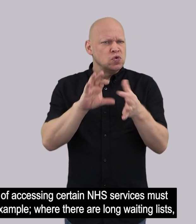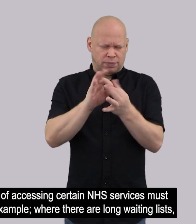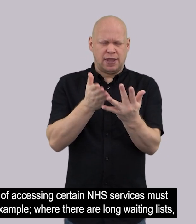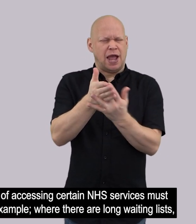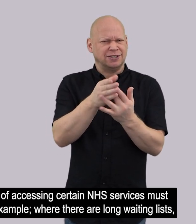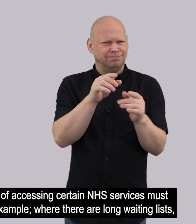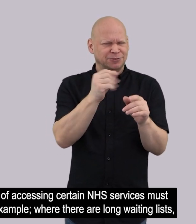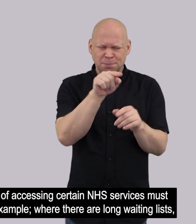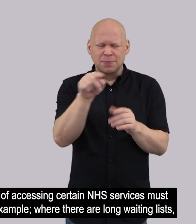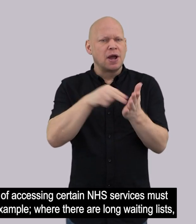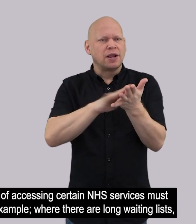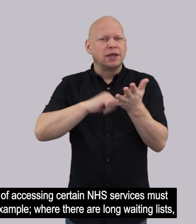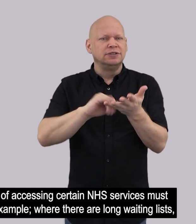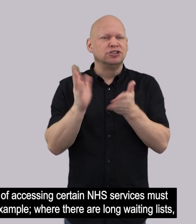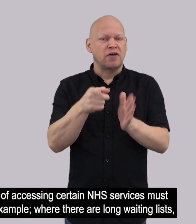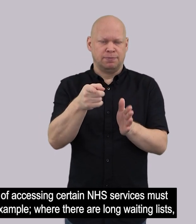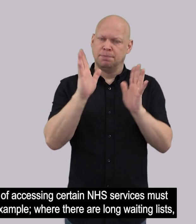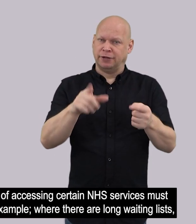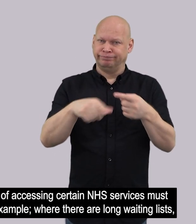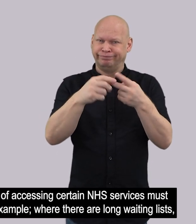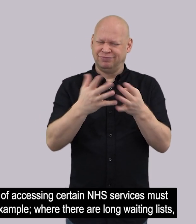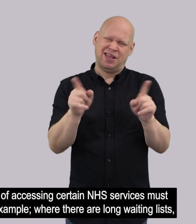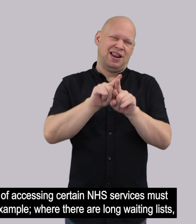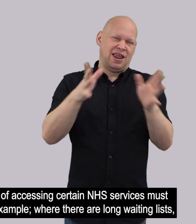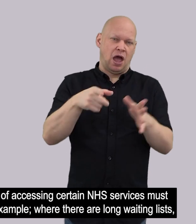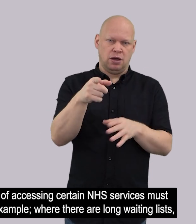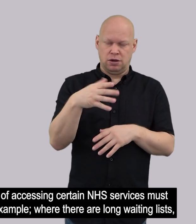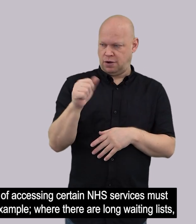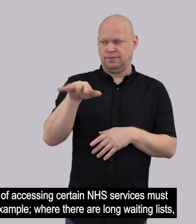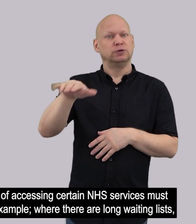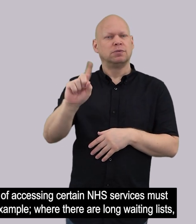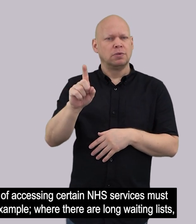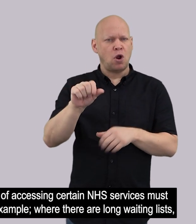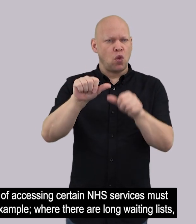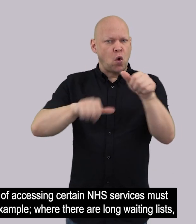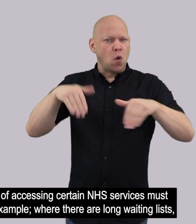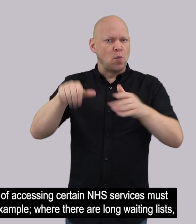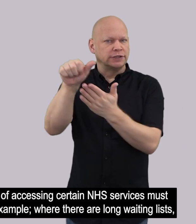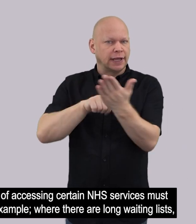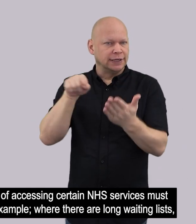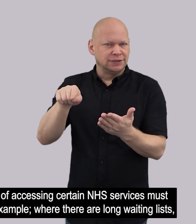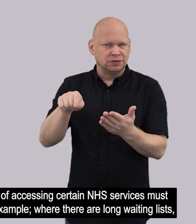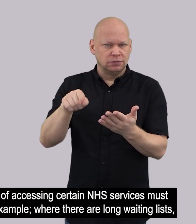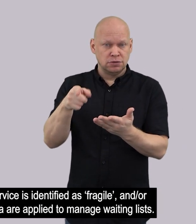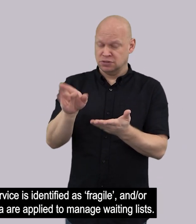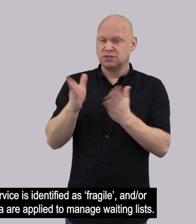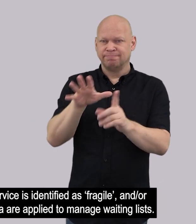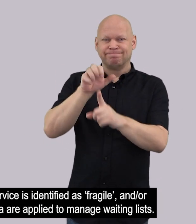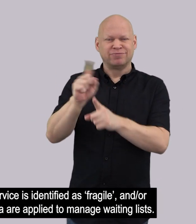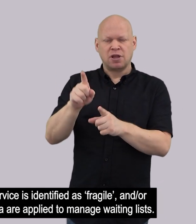Nine, the challenges of accessing certain NHS services must be addressed. For example, where there are long waiting